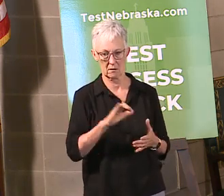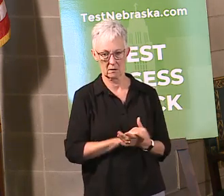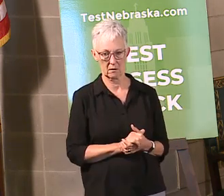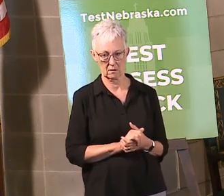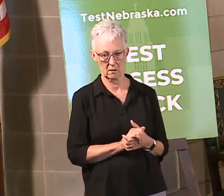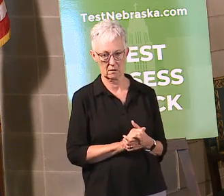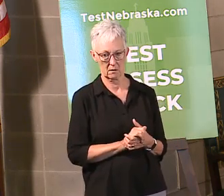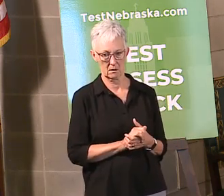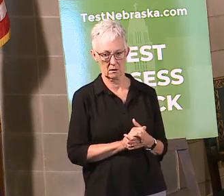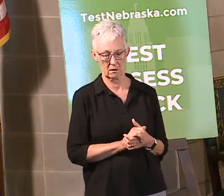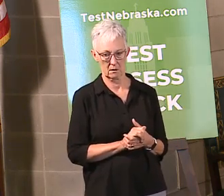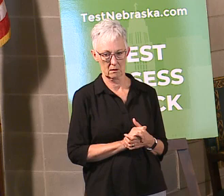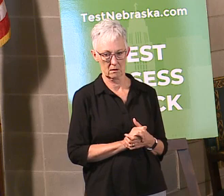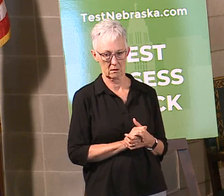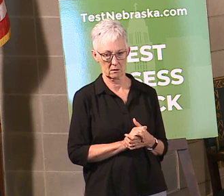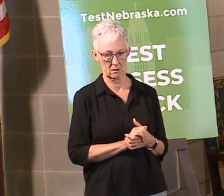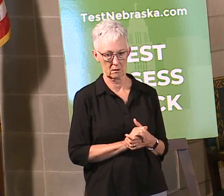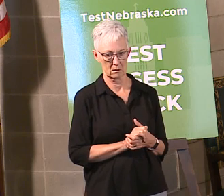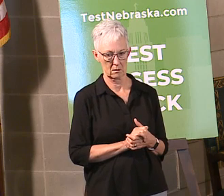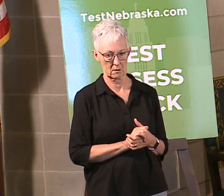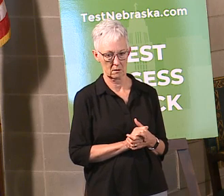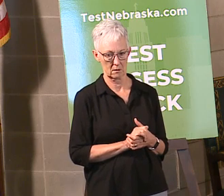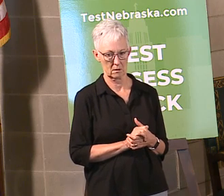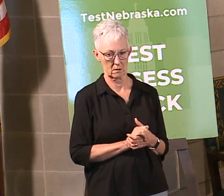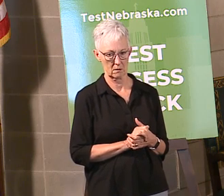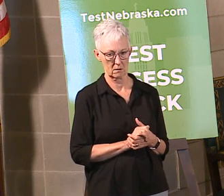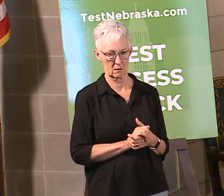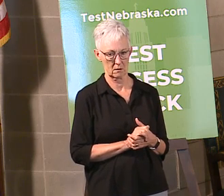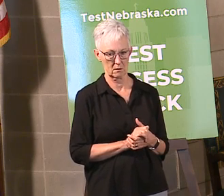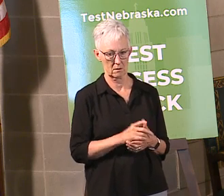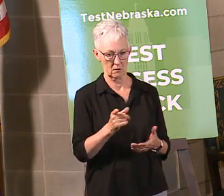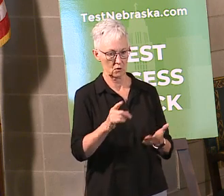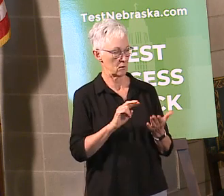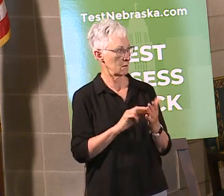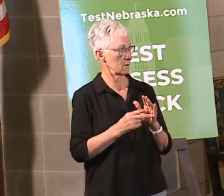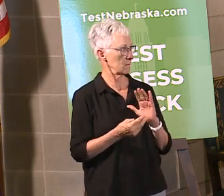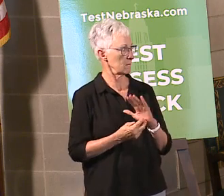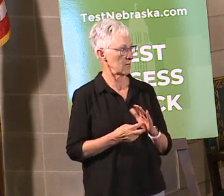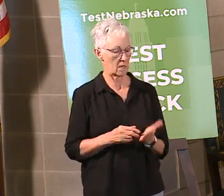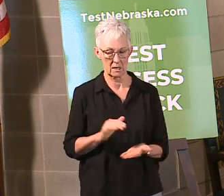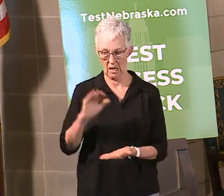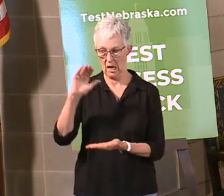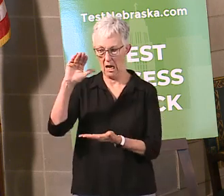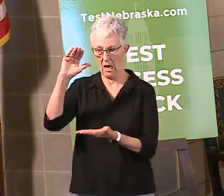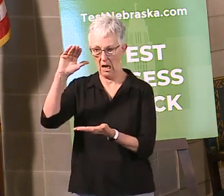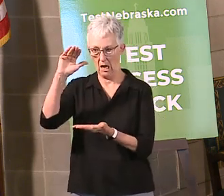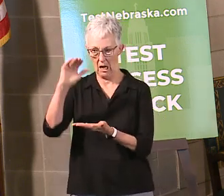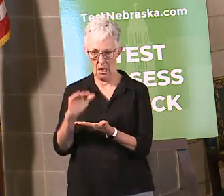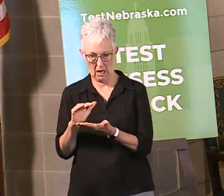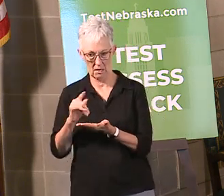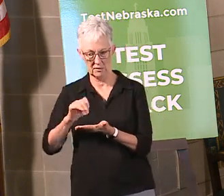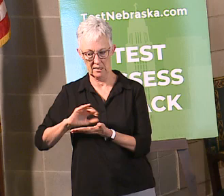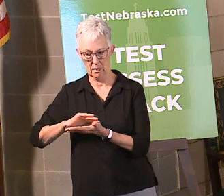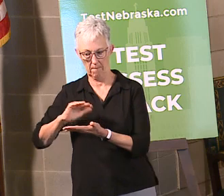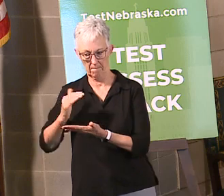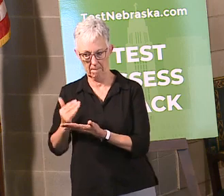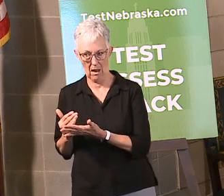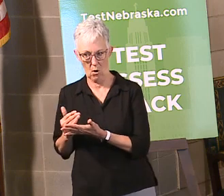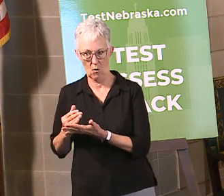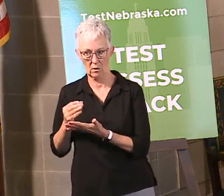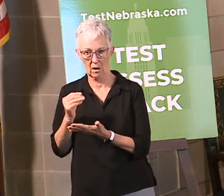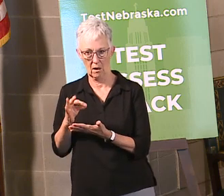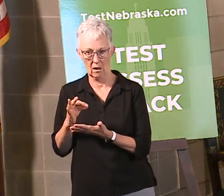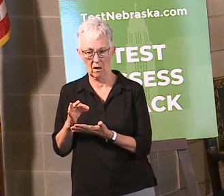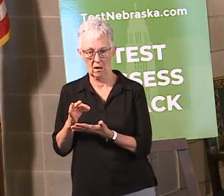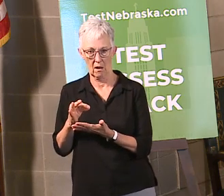mean lower the amount of relief that people are expecting with the size of the incentives? Right, so the question, so then Fred Knapp follows